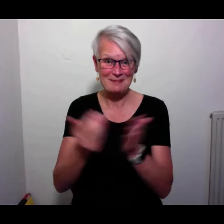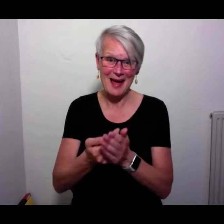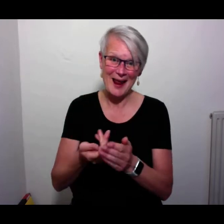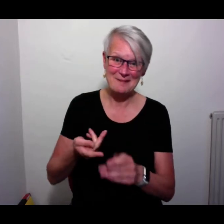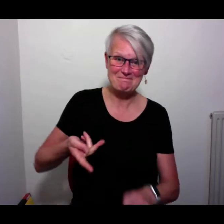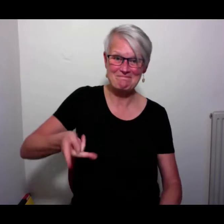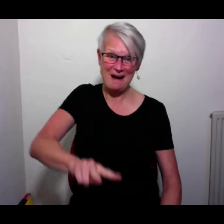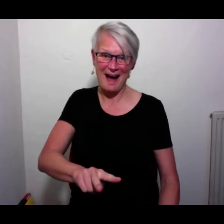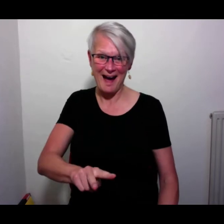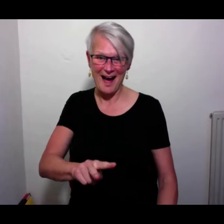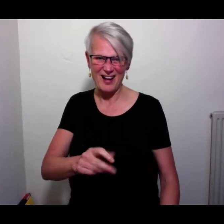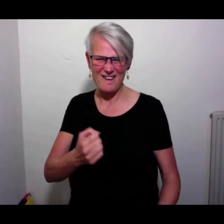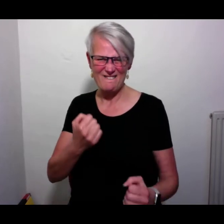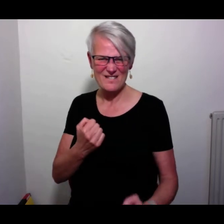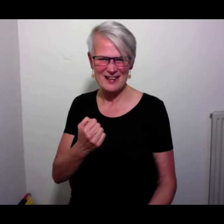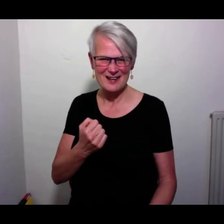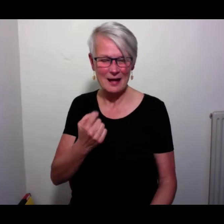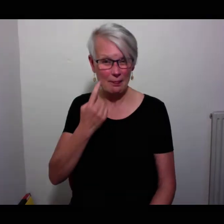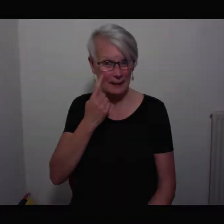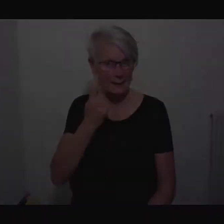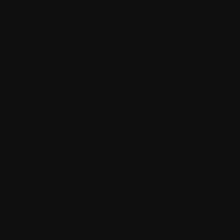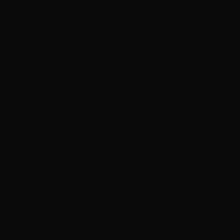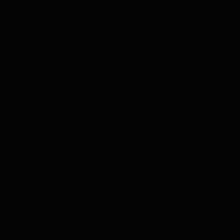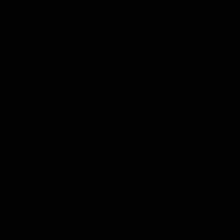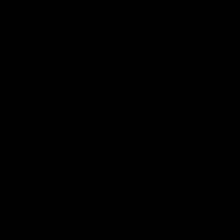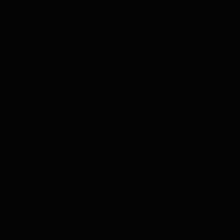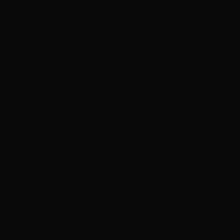back. Reclaim their space.